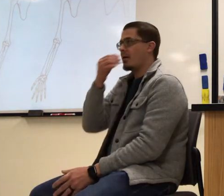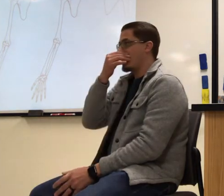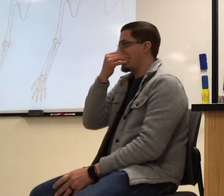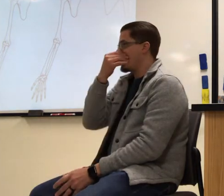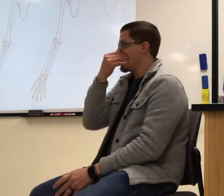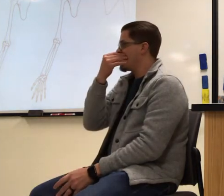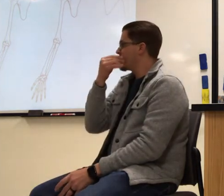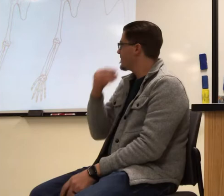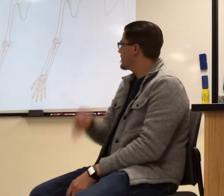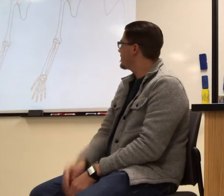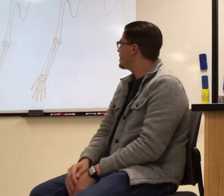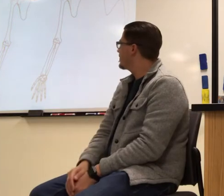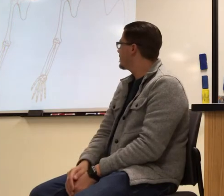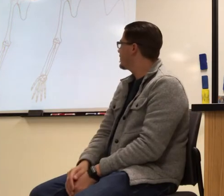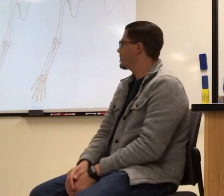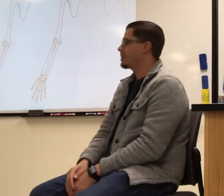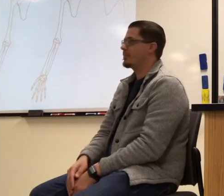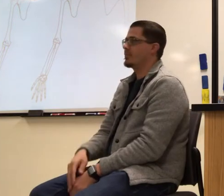/or